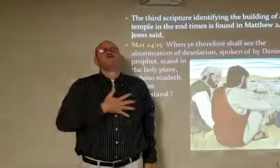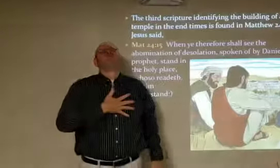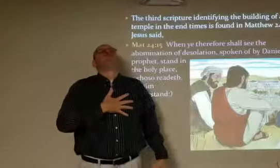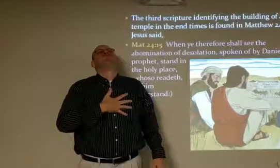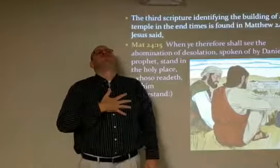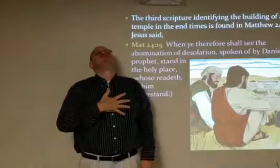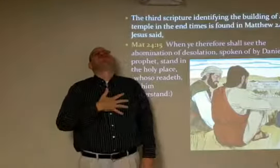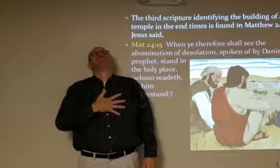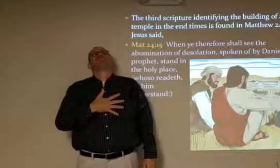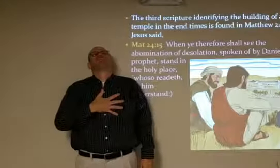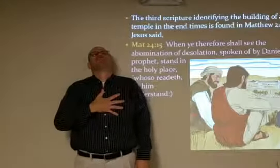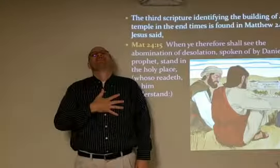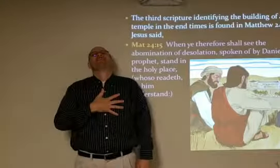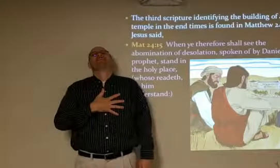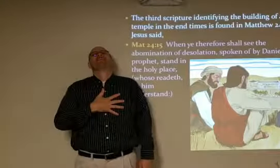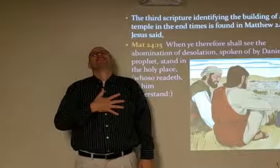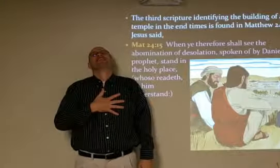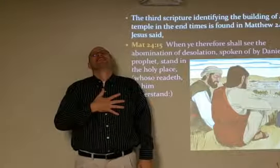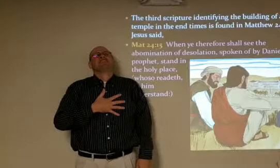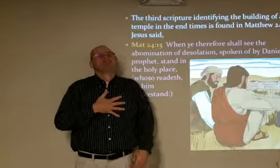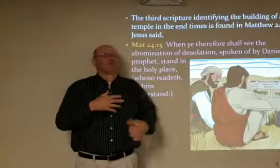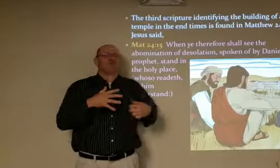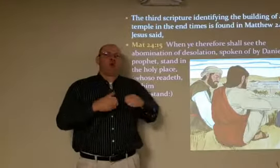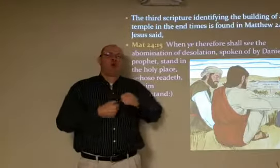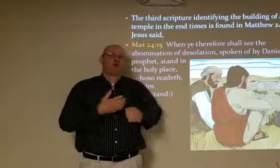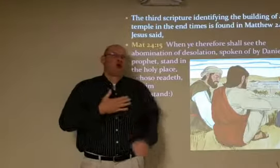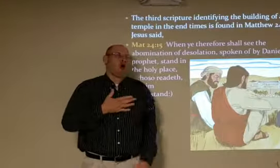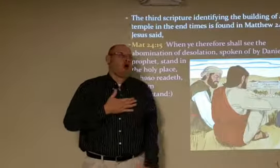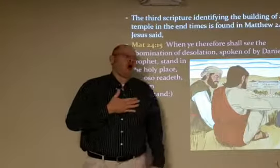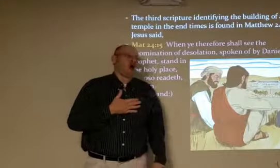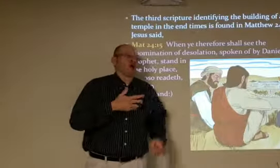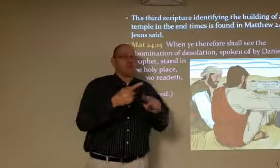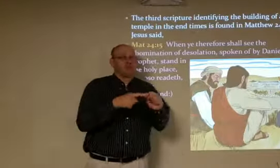made sense, and it just pierced my heart. It broke my heart.